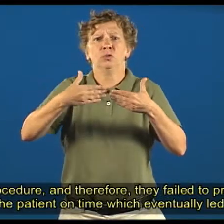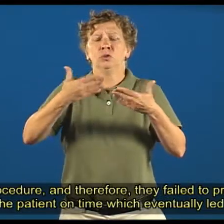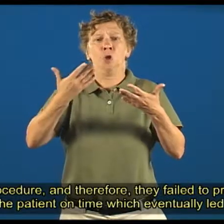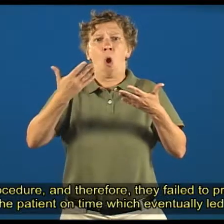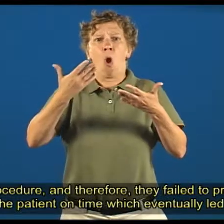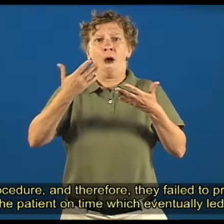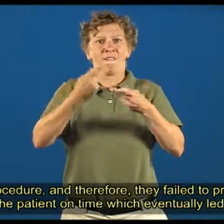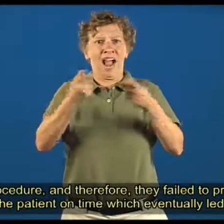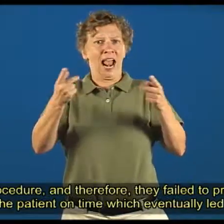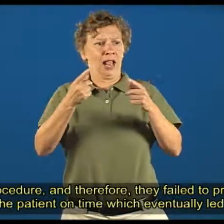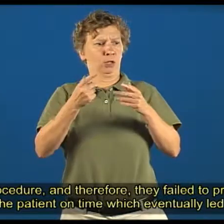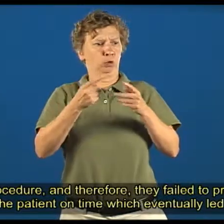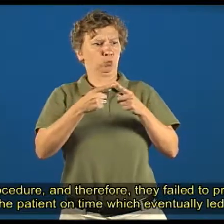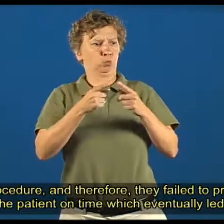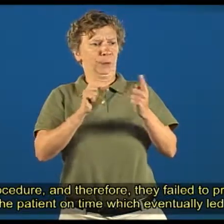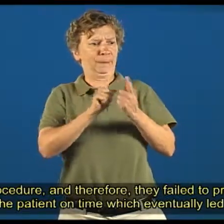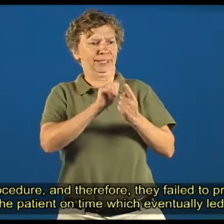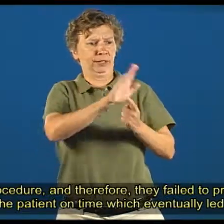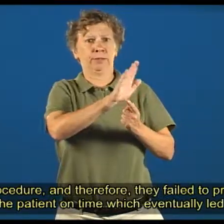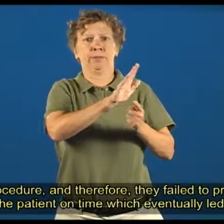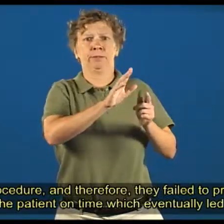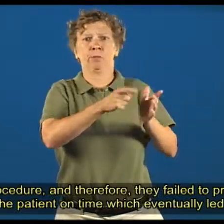therefore they failed to prepare the patient on time,